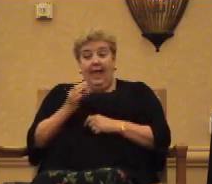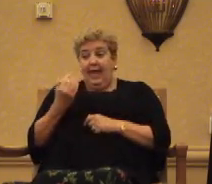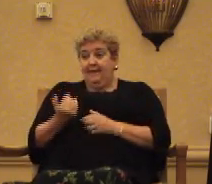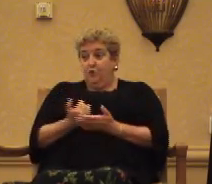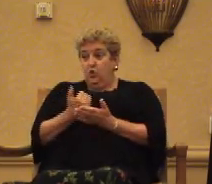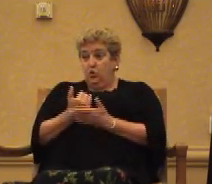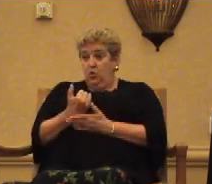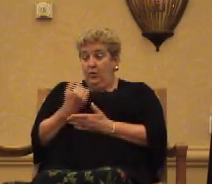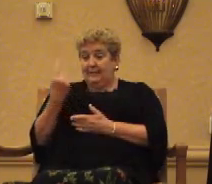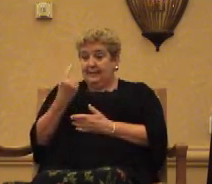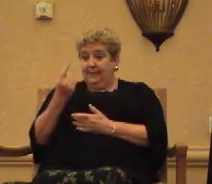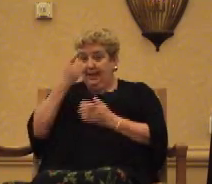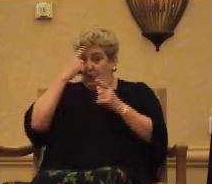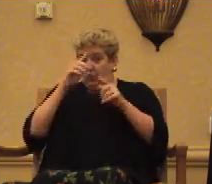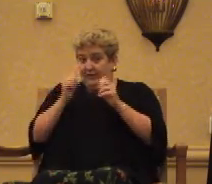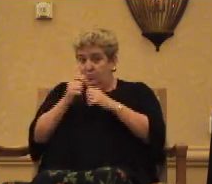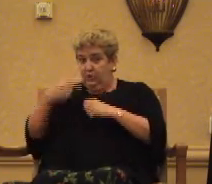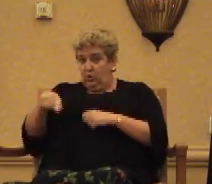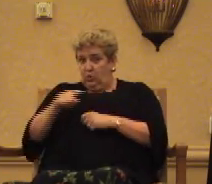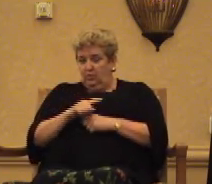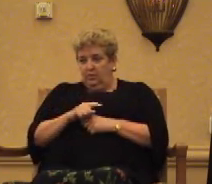agrees with you, they're not doing very well either.